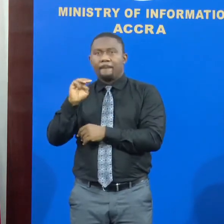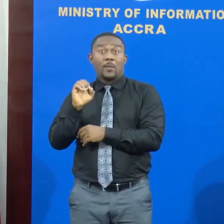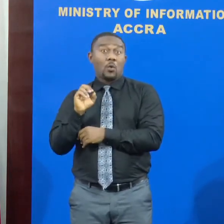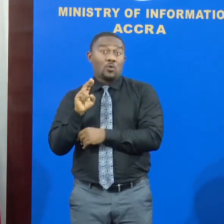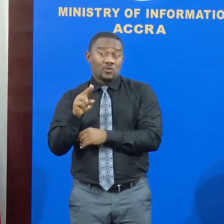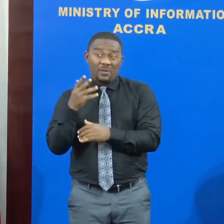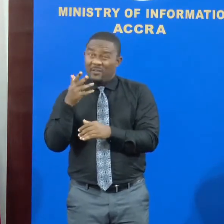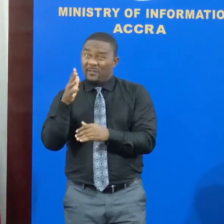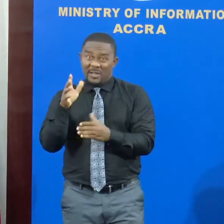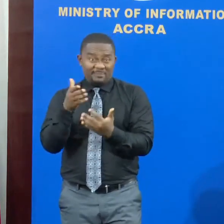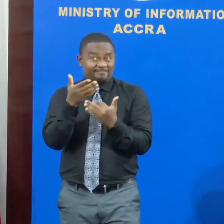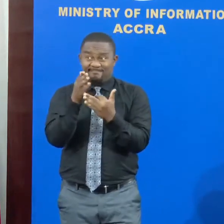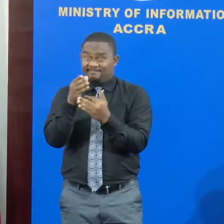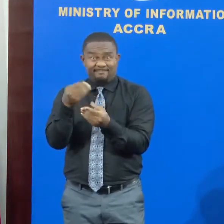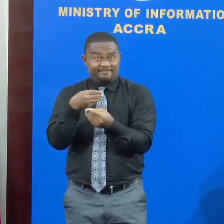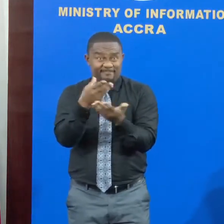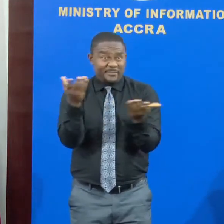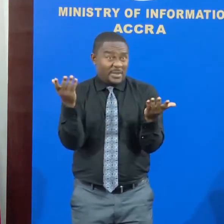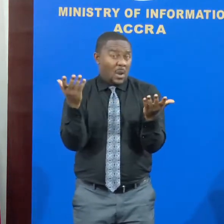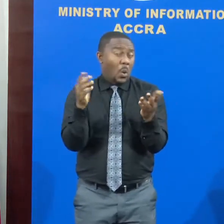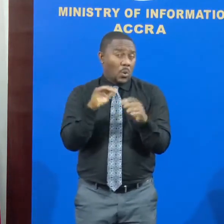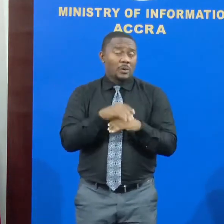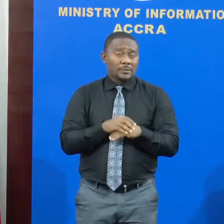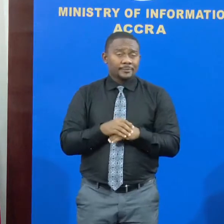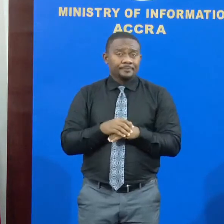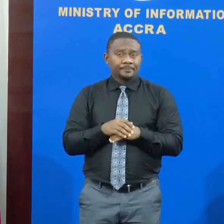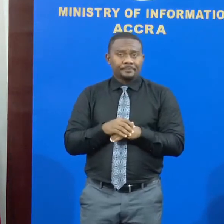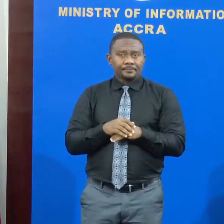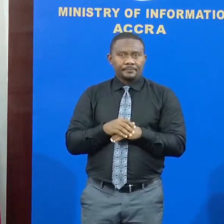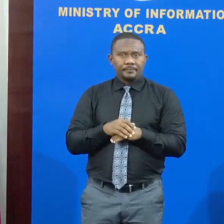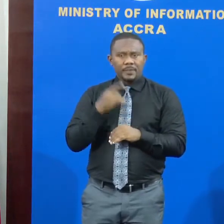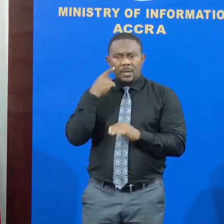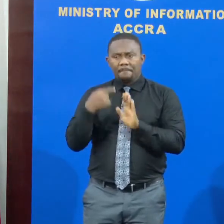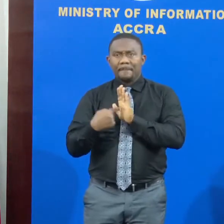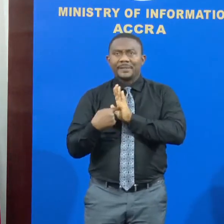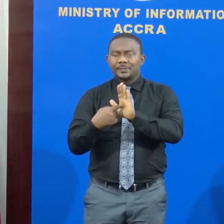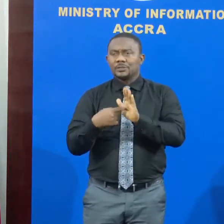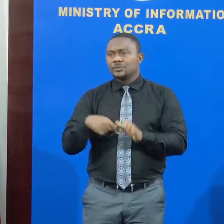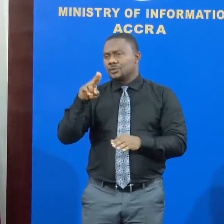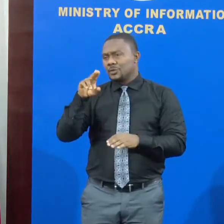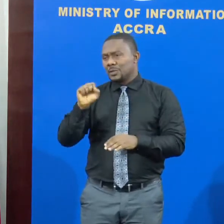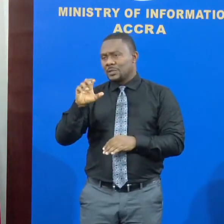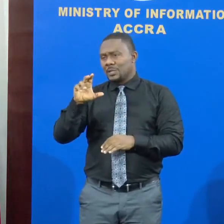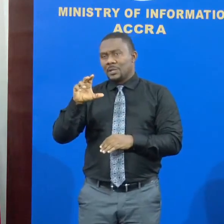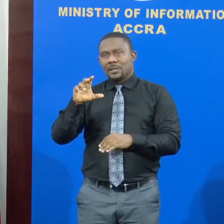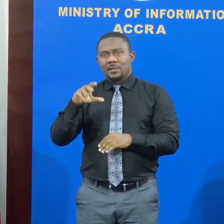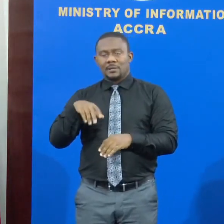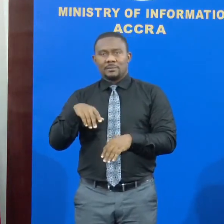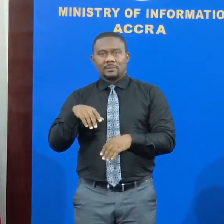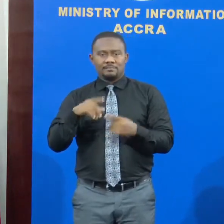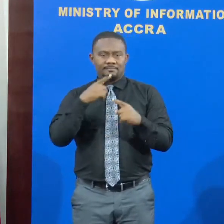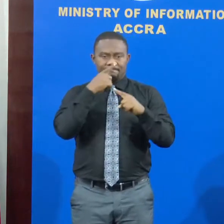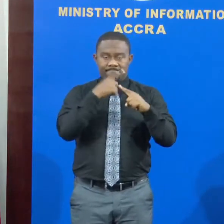services has been shared with the telcos, and a demonstration of the USSD short code